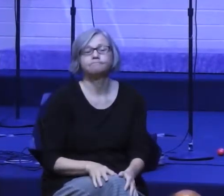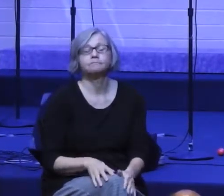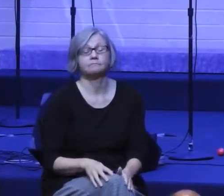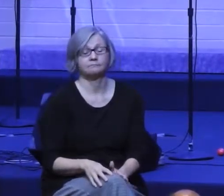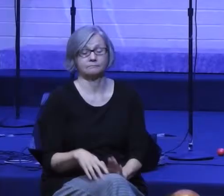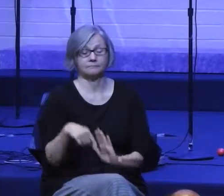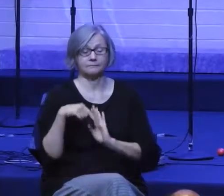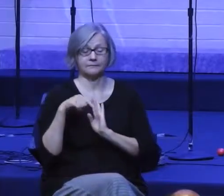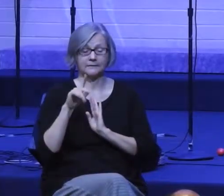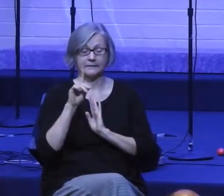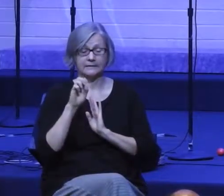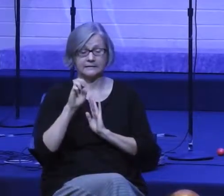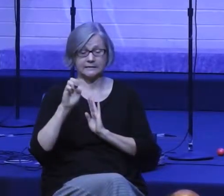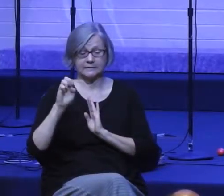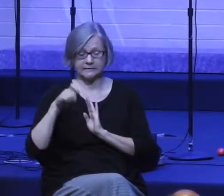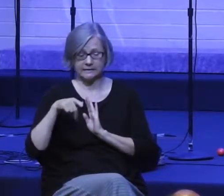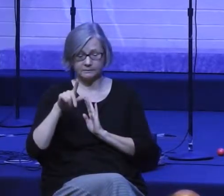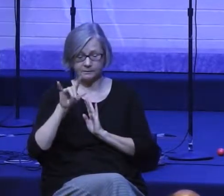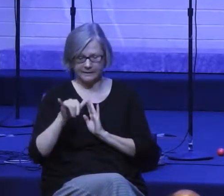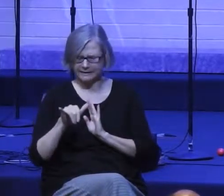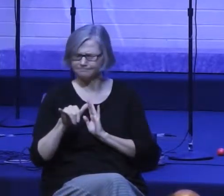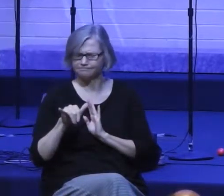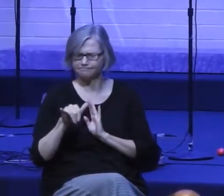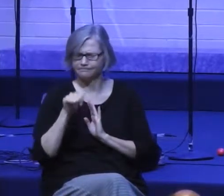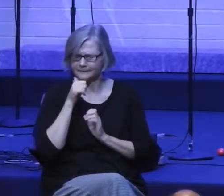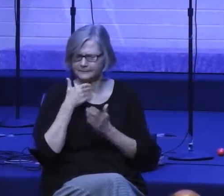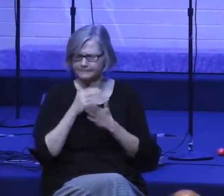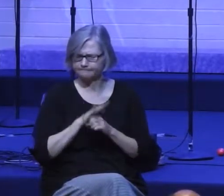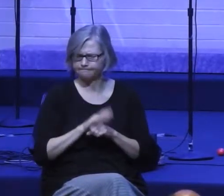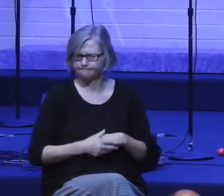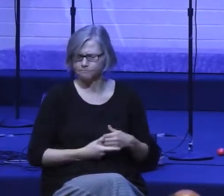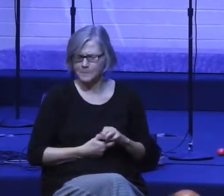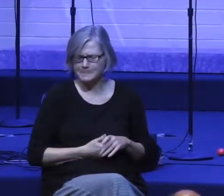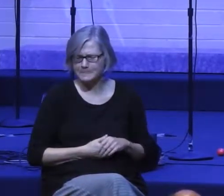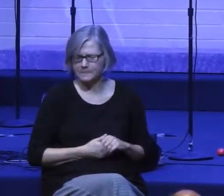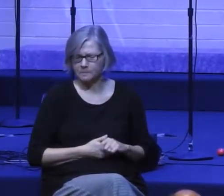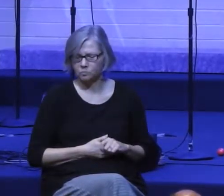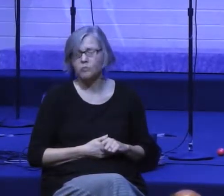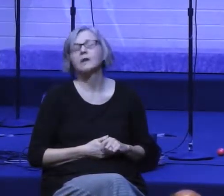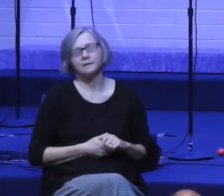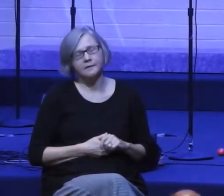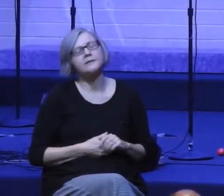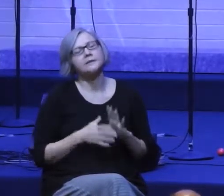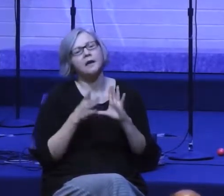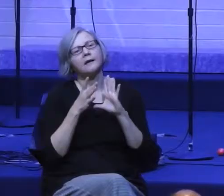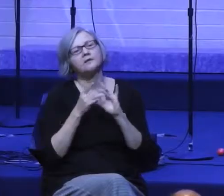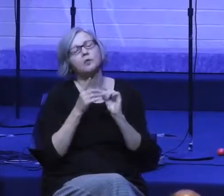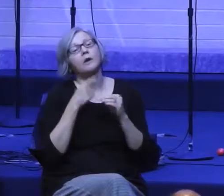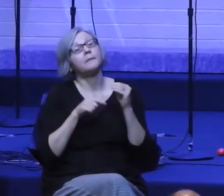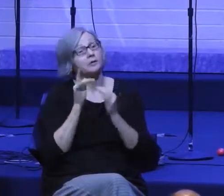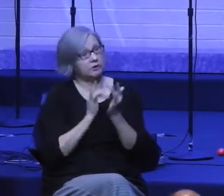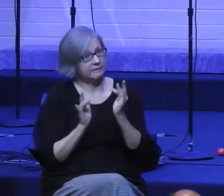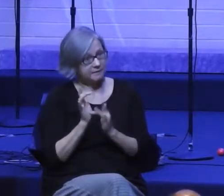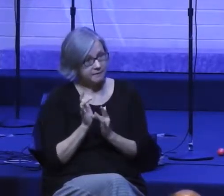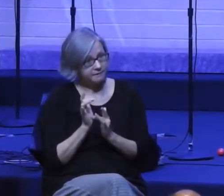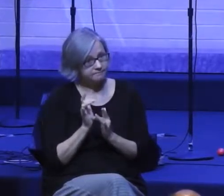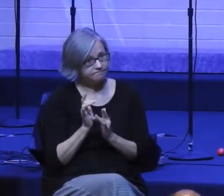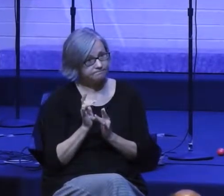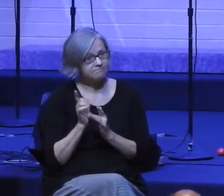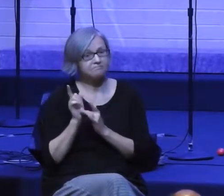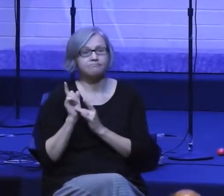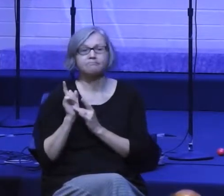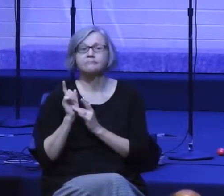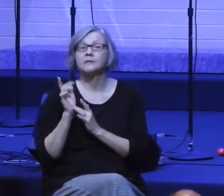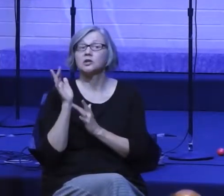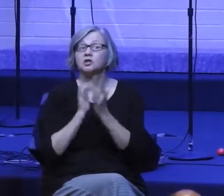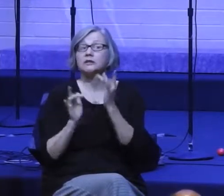I mean, that sounds nice, deep. Well, I love you deeply. I could say that to you. Nick and I love you deeply, but it's kind of vague. It's kind of, I don't know what that